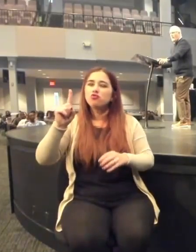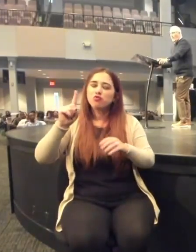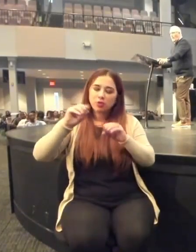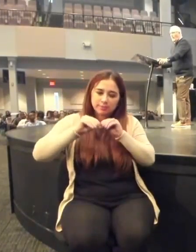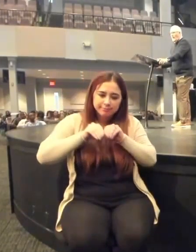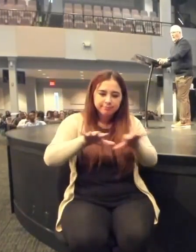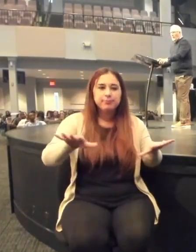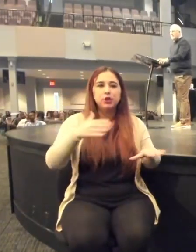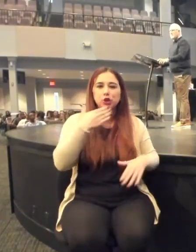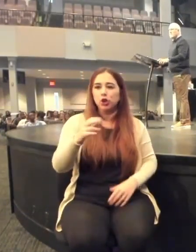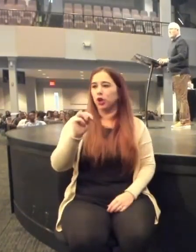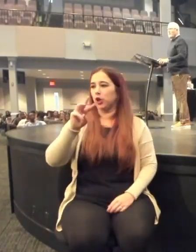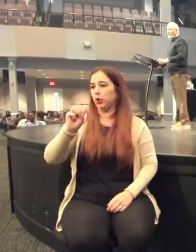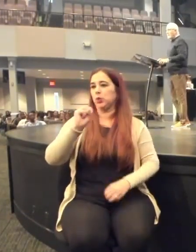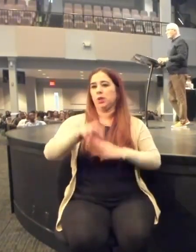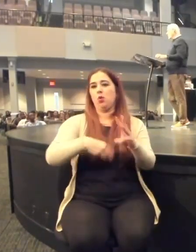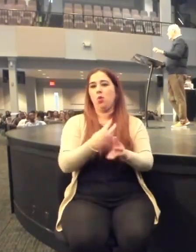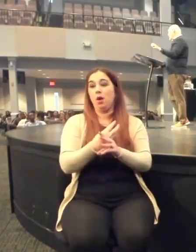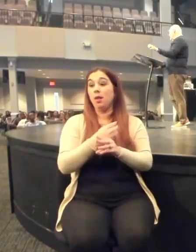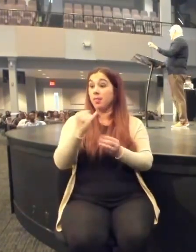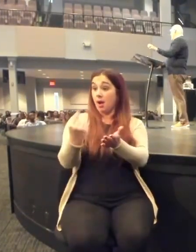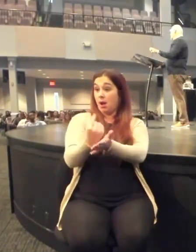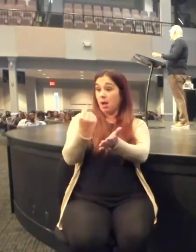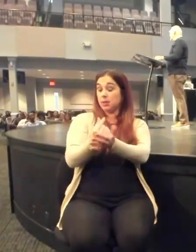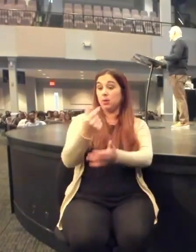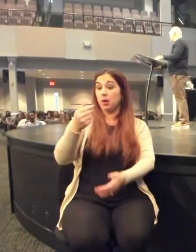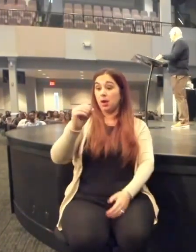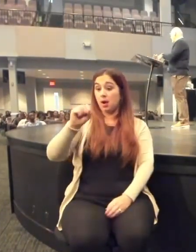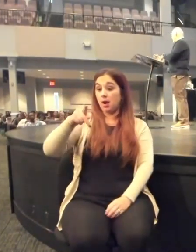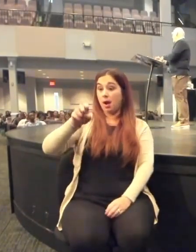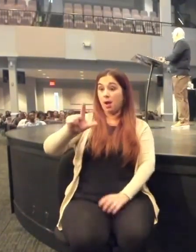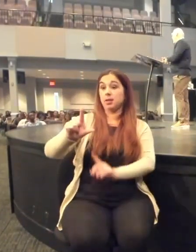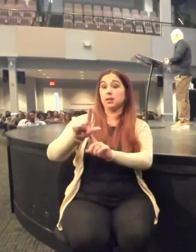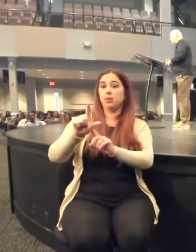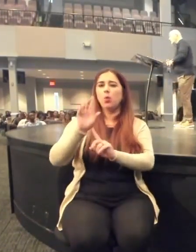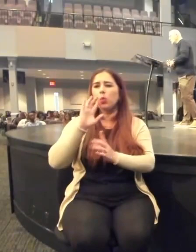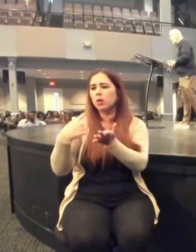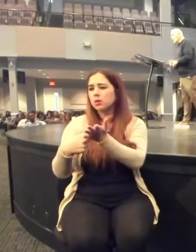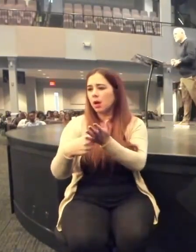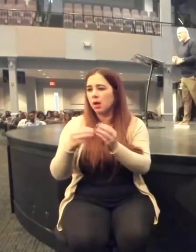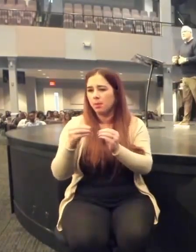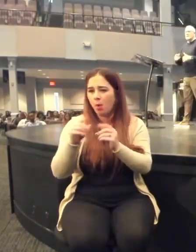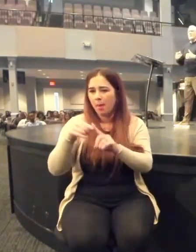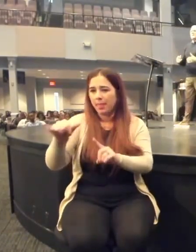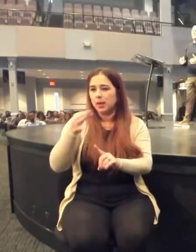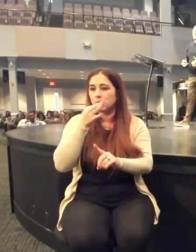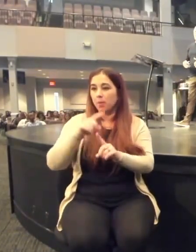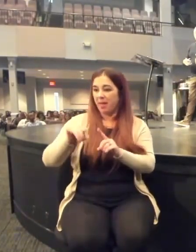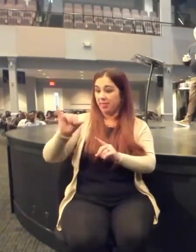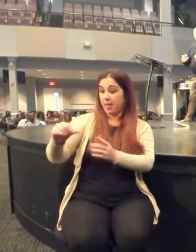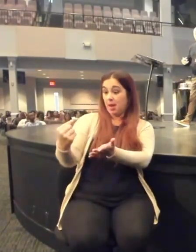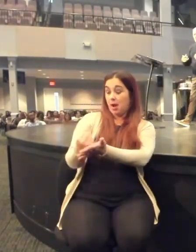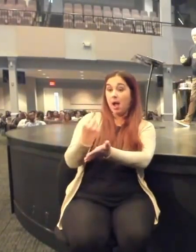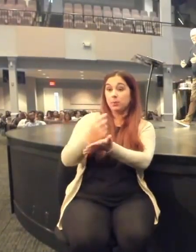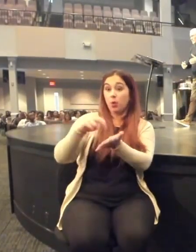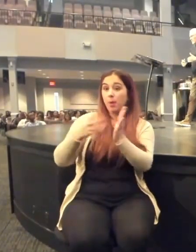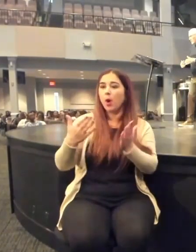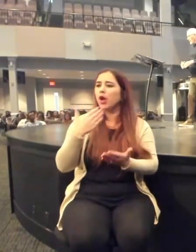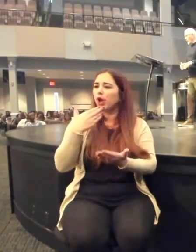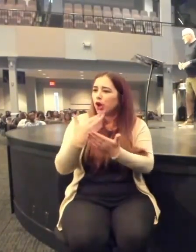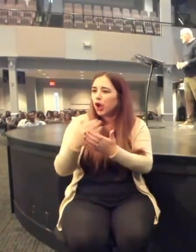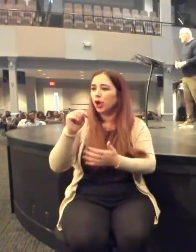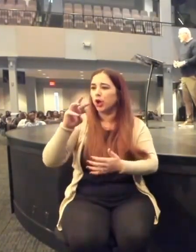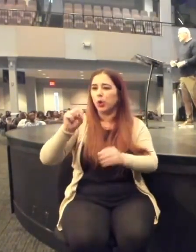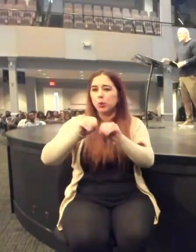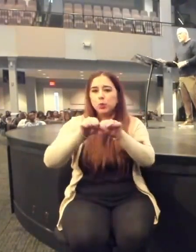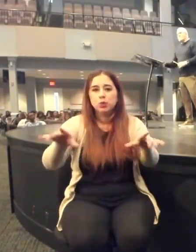In fact, the whole message of the gospel, the word gospel, as we'll talk about more in a few moments, is the message of good news to